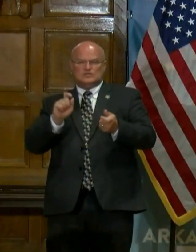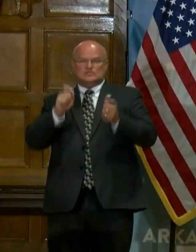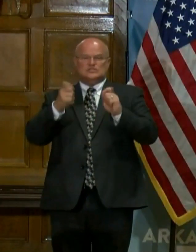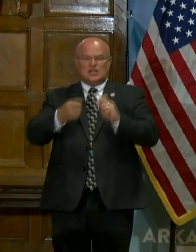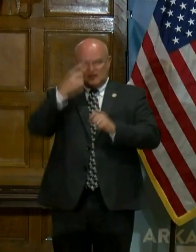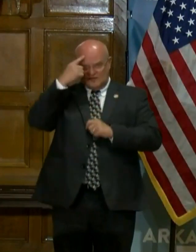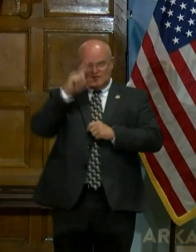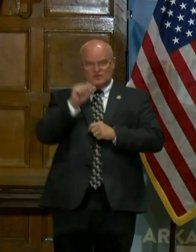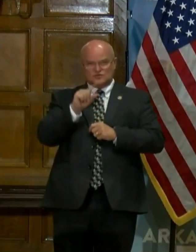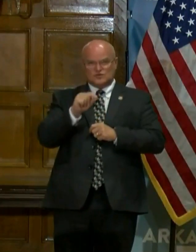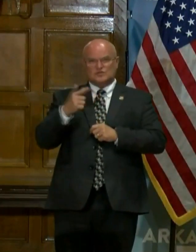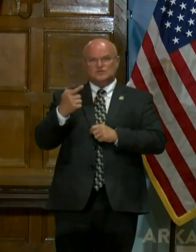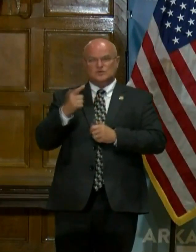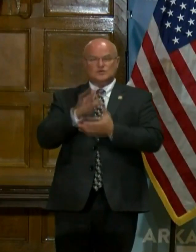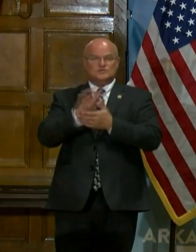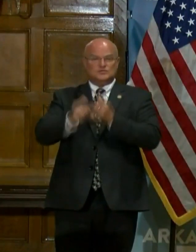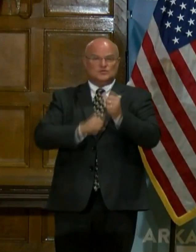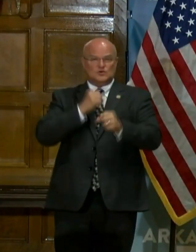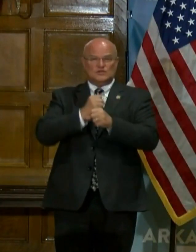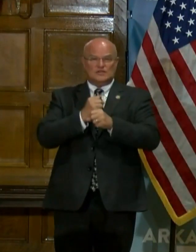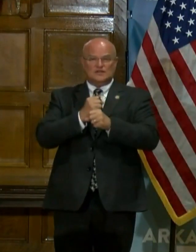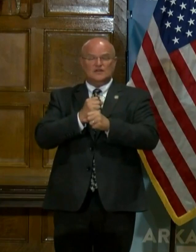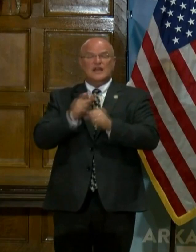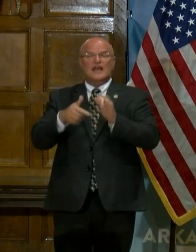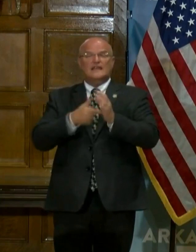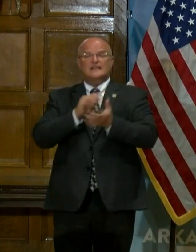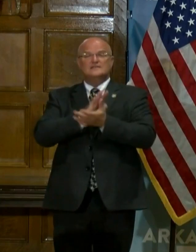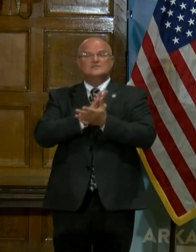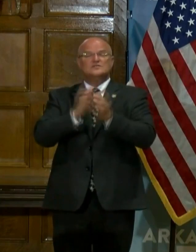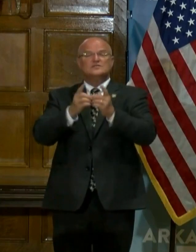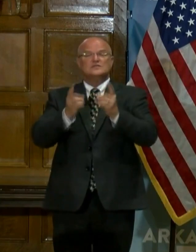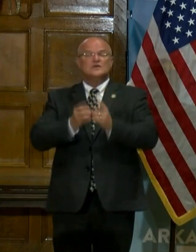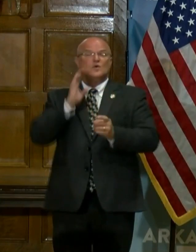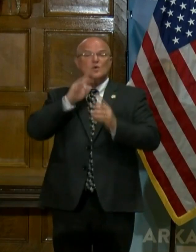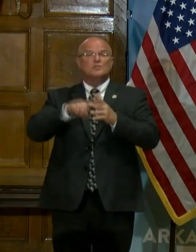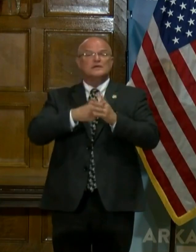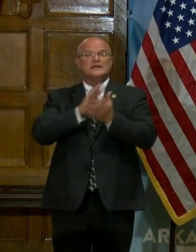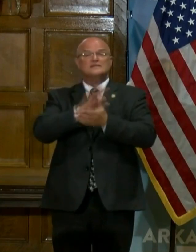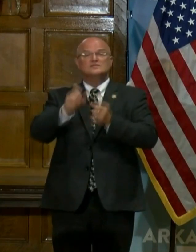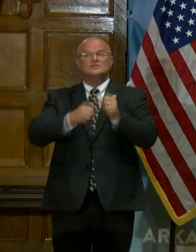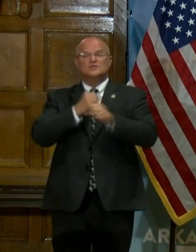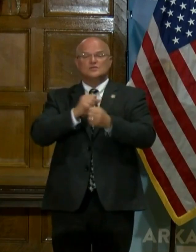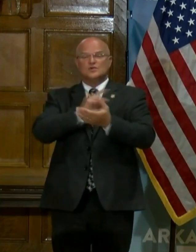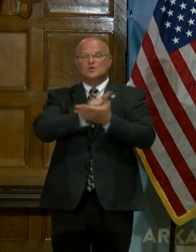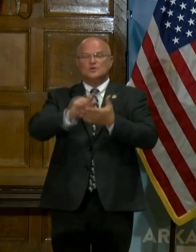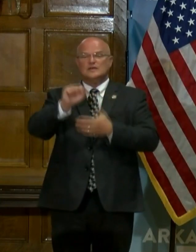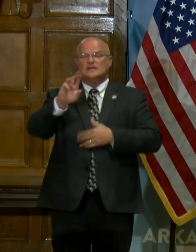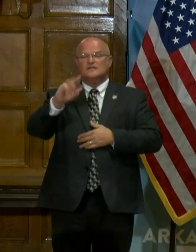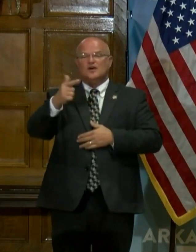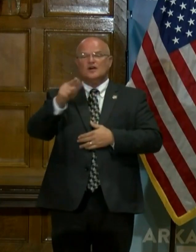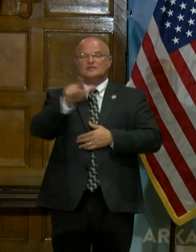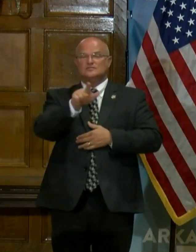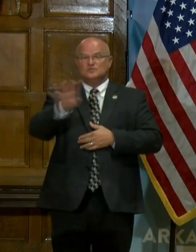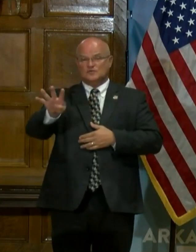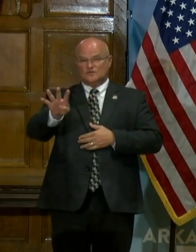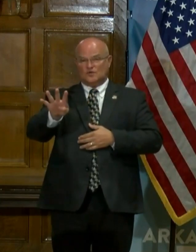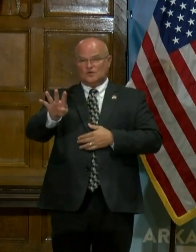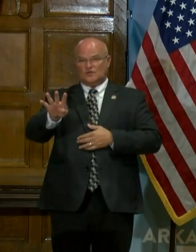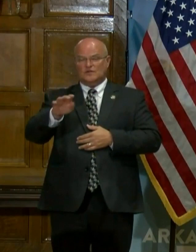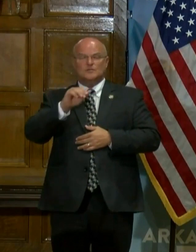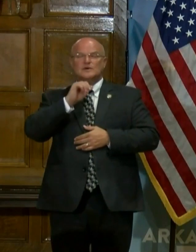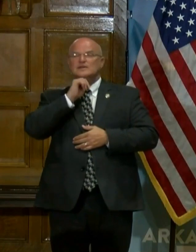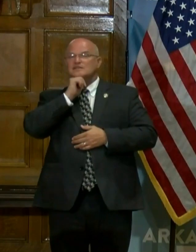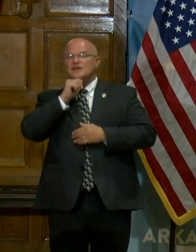the 2021 school year, and under this action, school districts will begin the school year the week of August 24th, but no later than